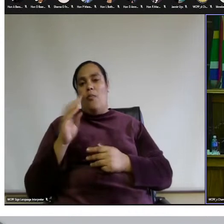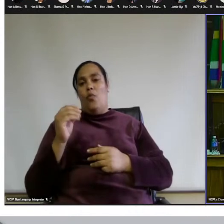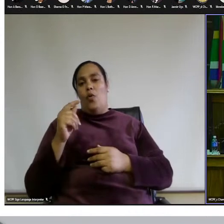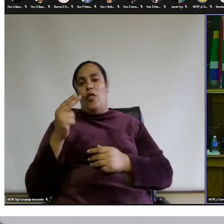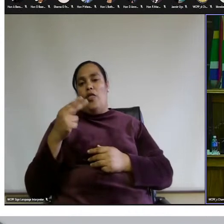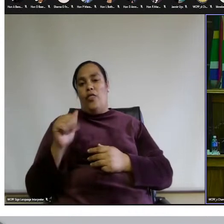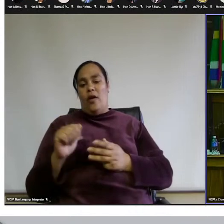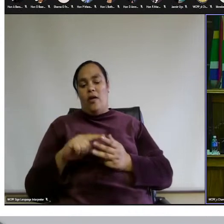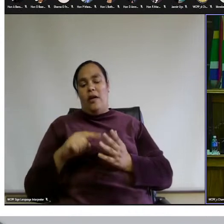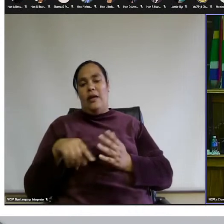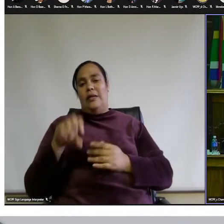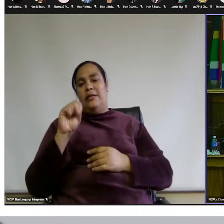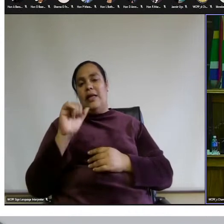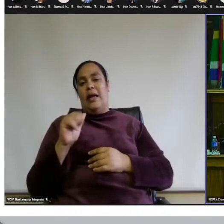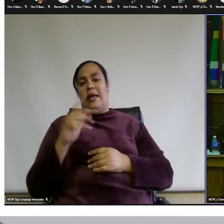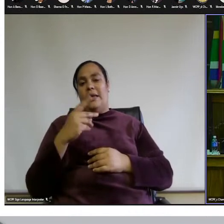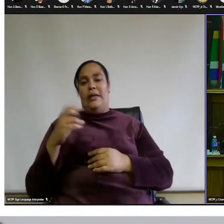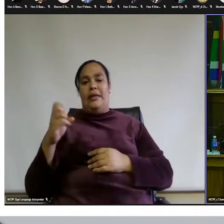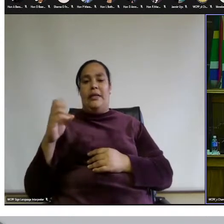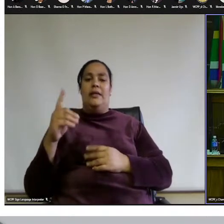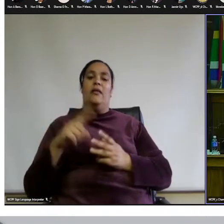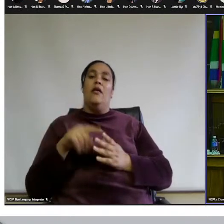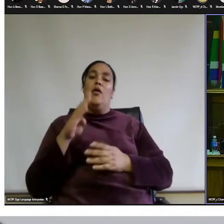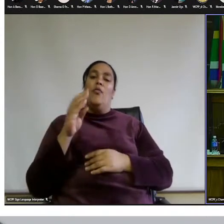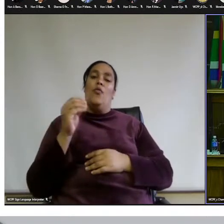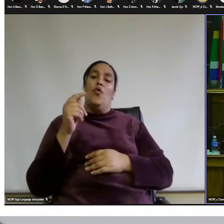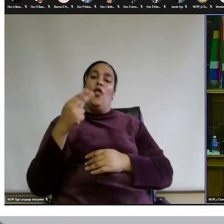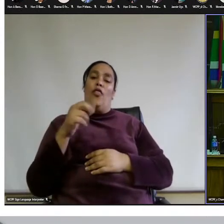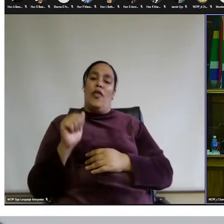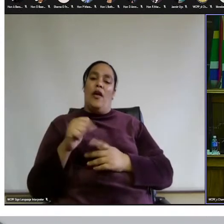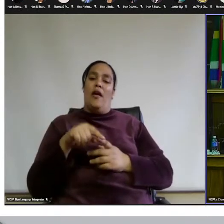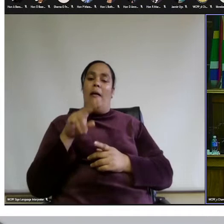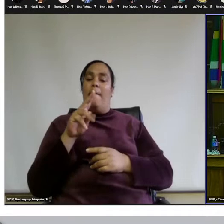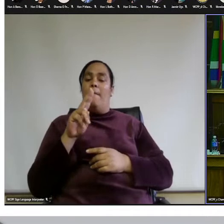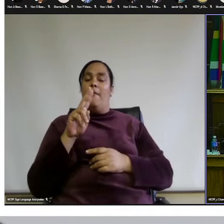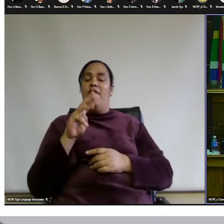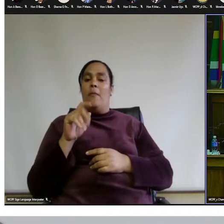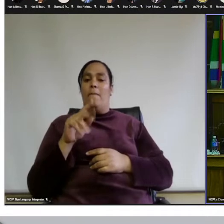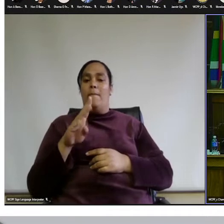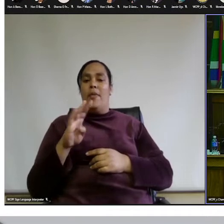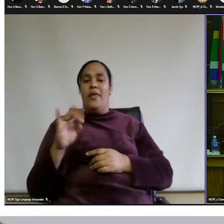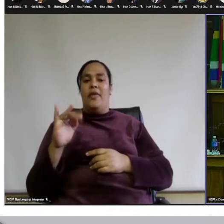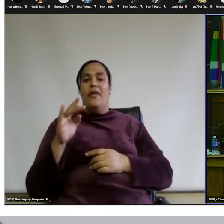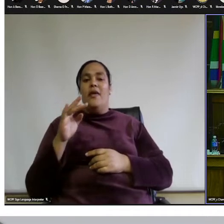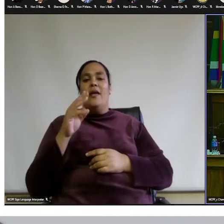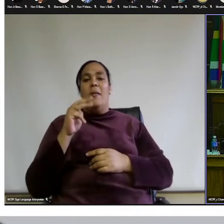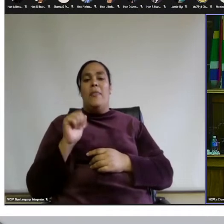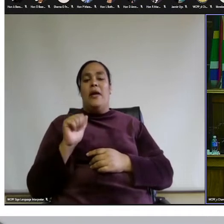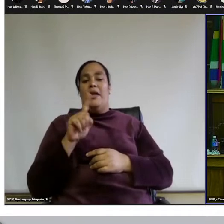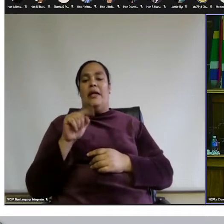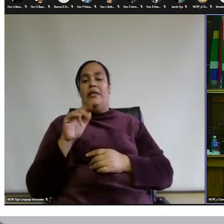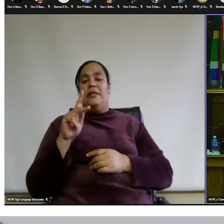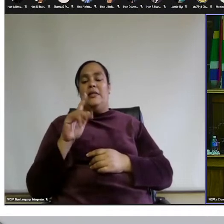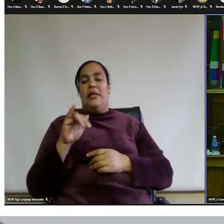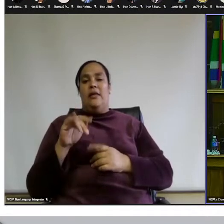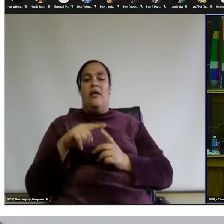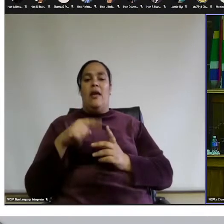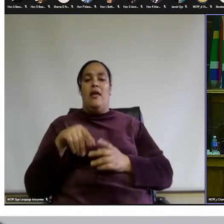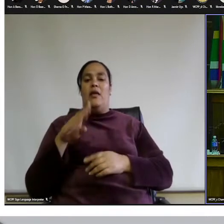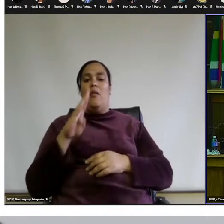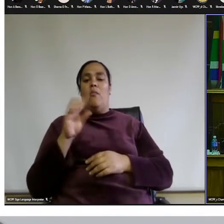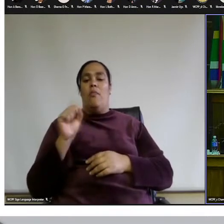Buerta, Honourable Syed, Honourable Buerta, Honourable Mvimbi, Honourable McKenzie, and Honourable